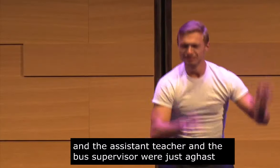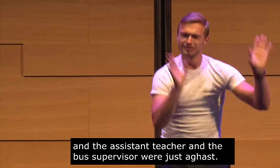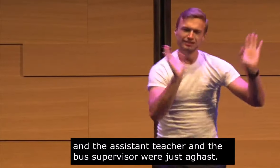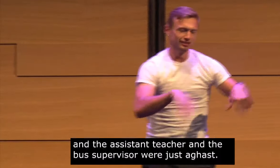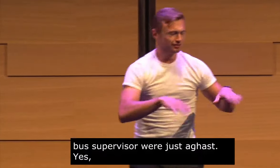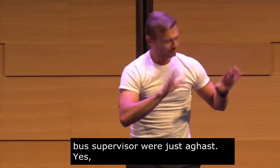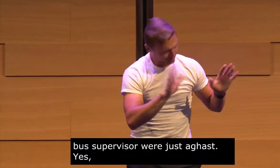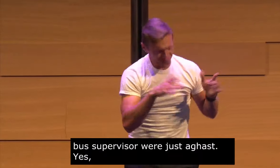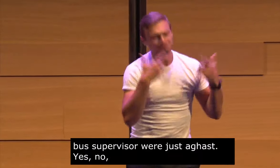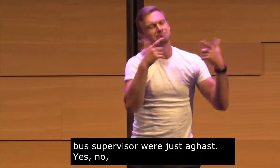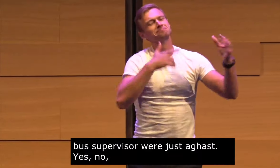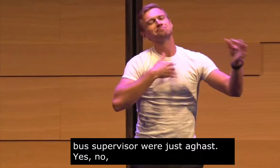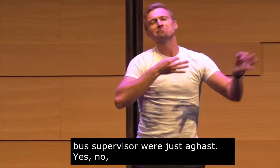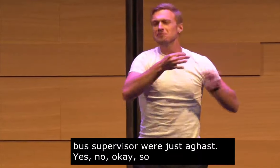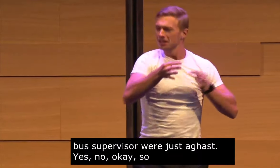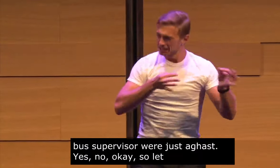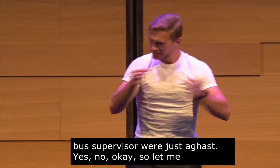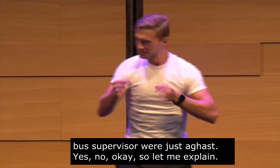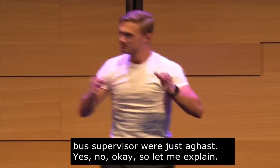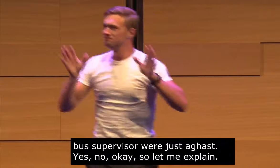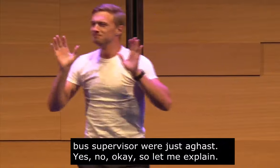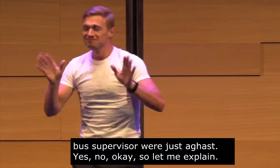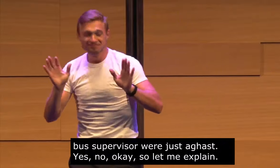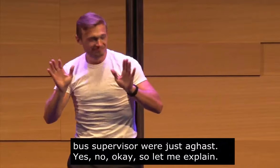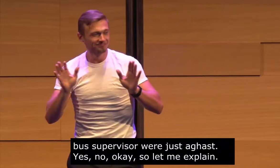Ah, yes, no, okay. So let me explain.